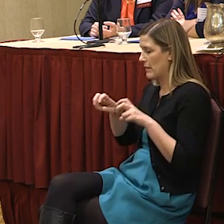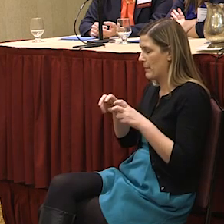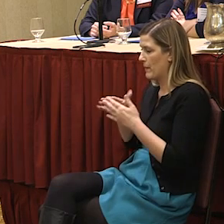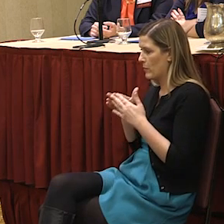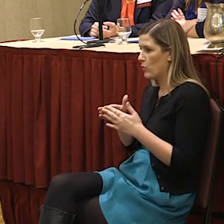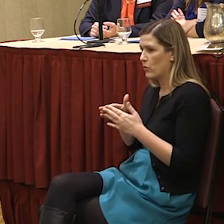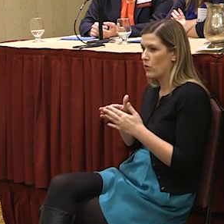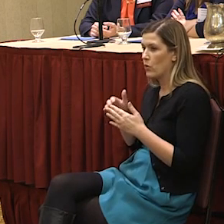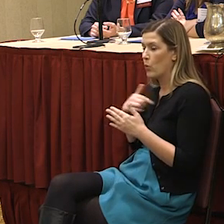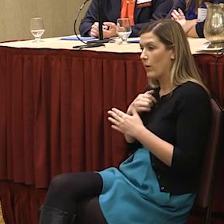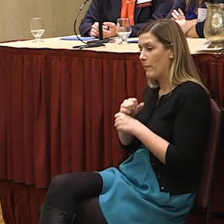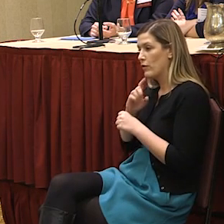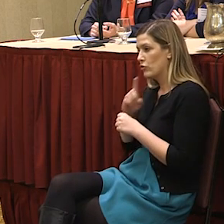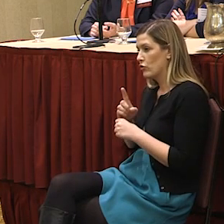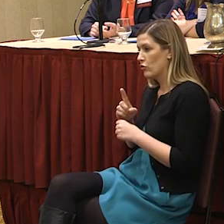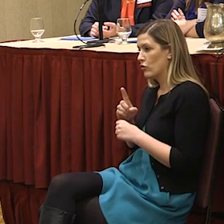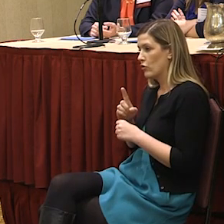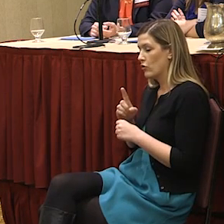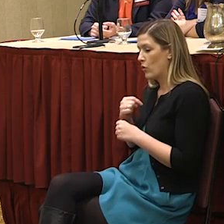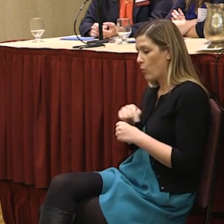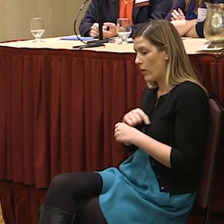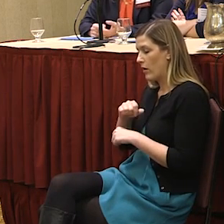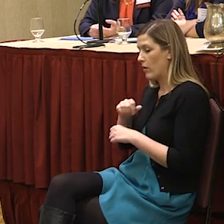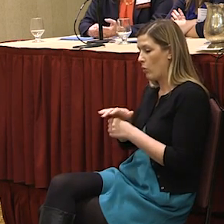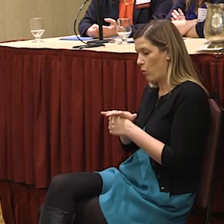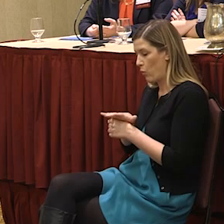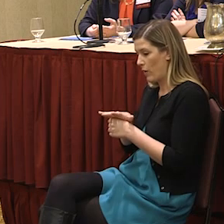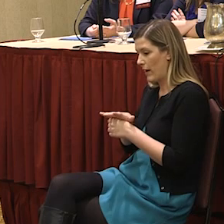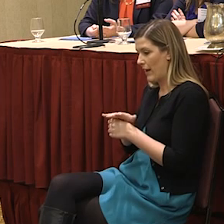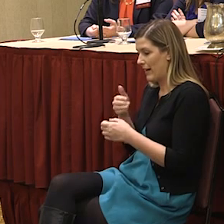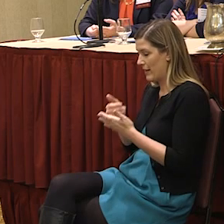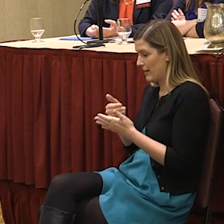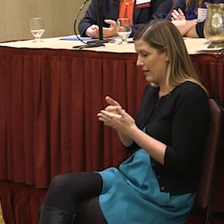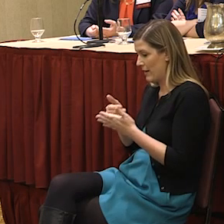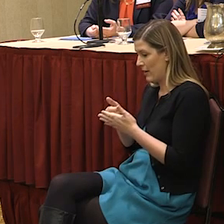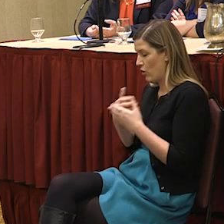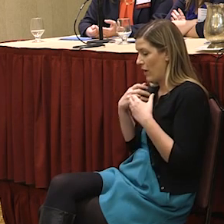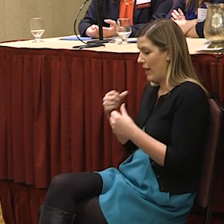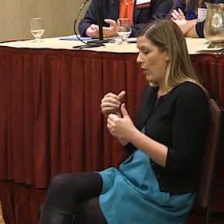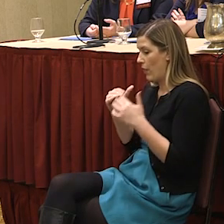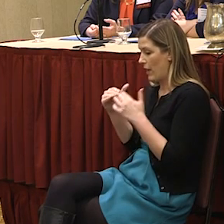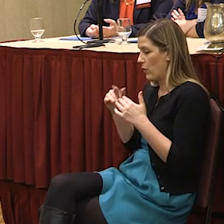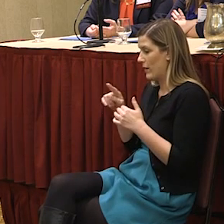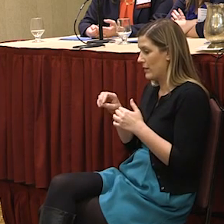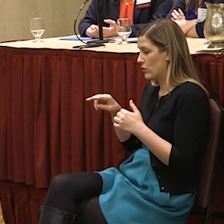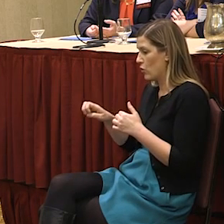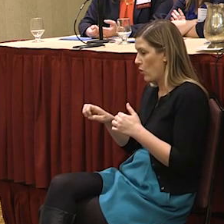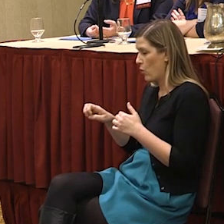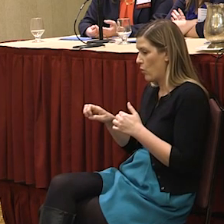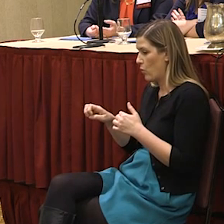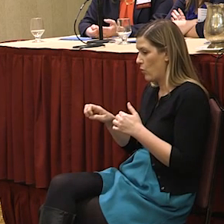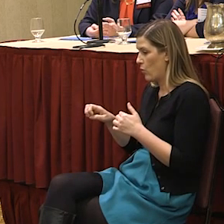are ensuring that we are locating near the health equity zones. We're locating near the